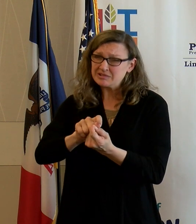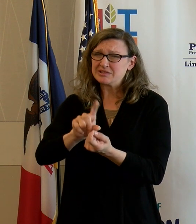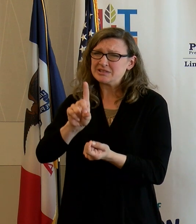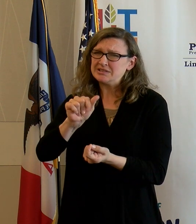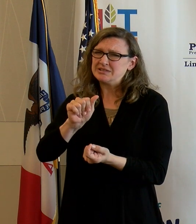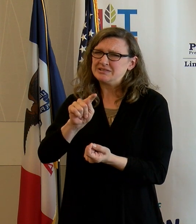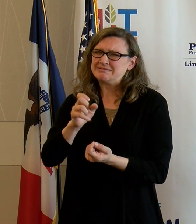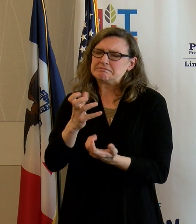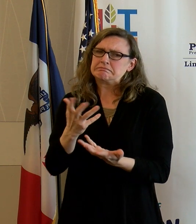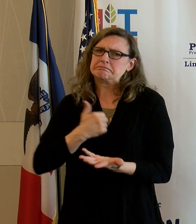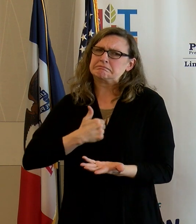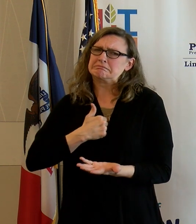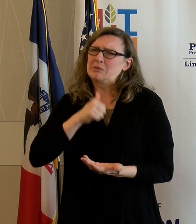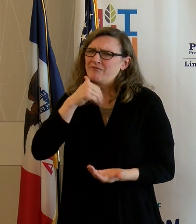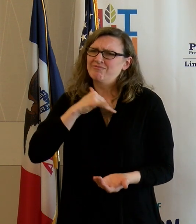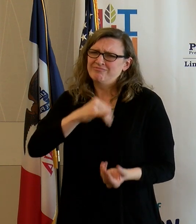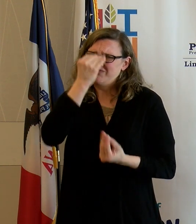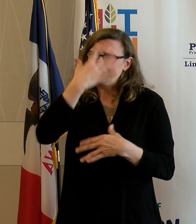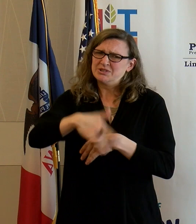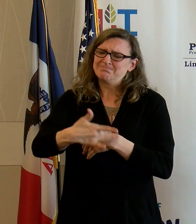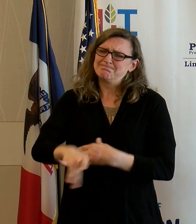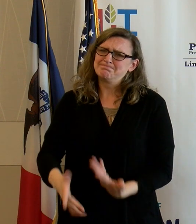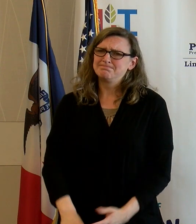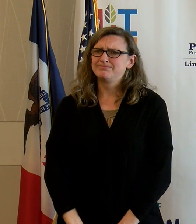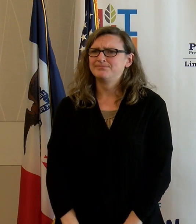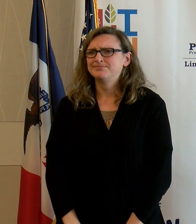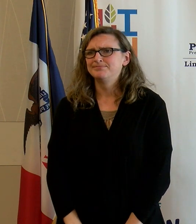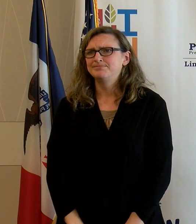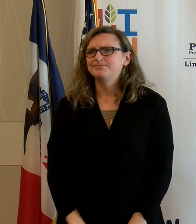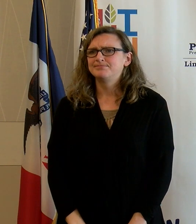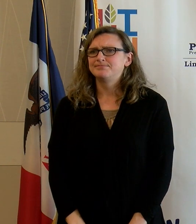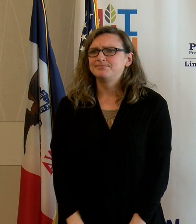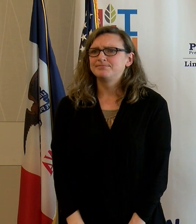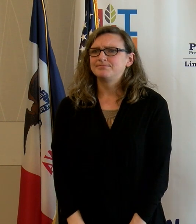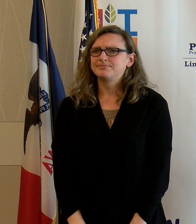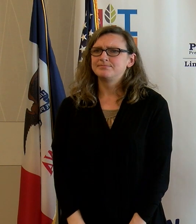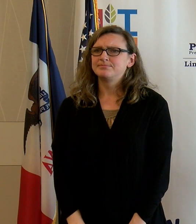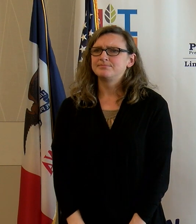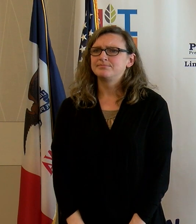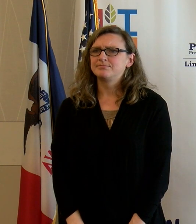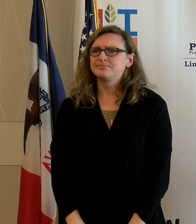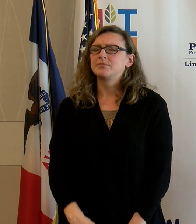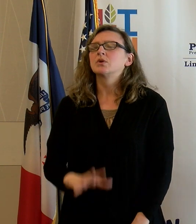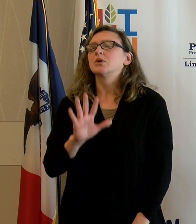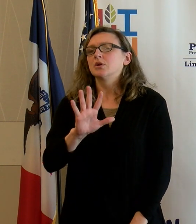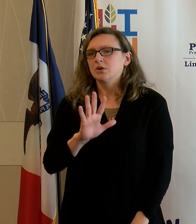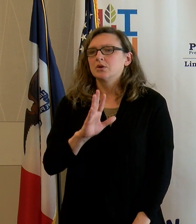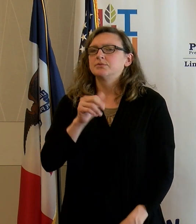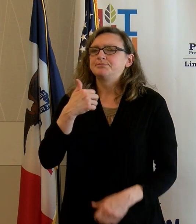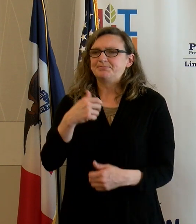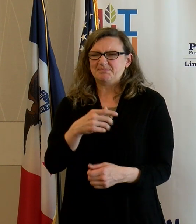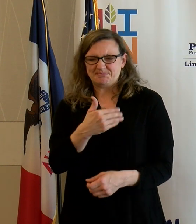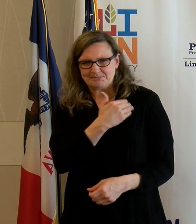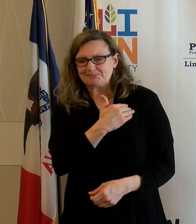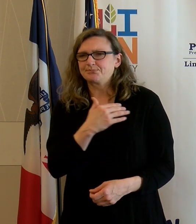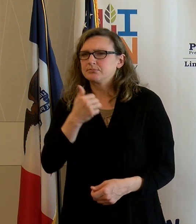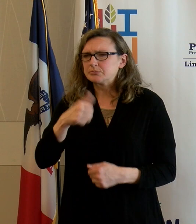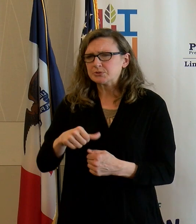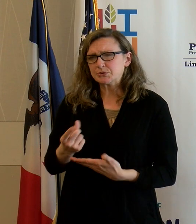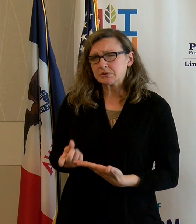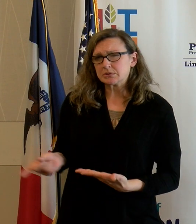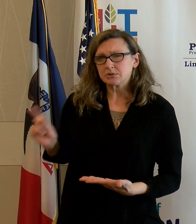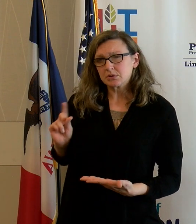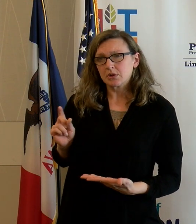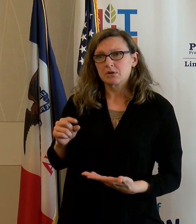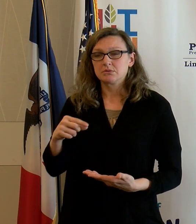apologize. Mm-hmm. And then just wanted to check on a couple things. So last week we talked a little bit about if the rate, we were seeing it double